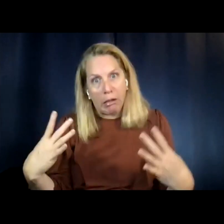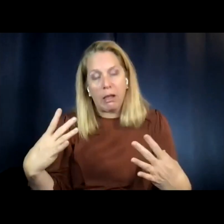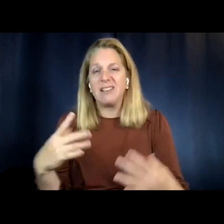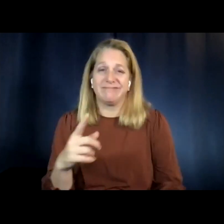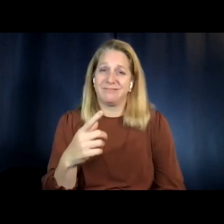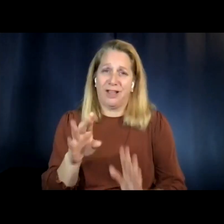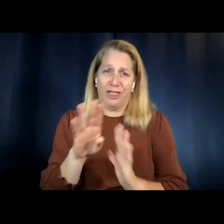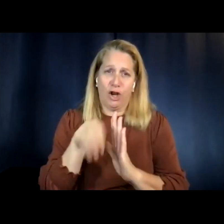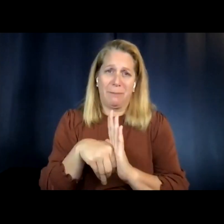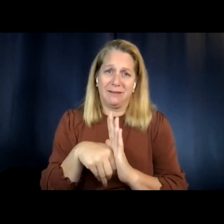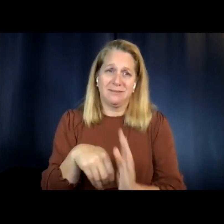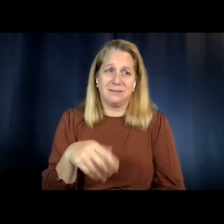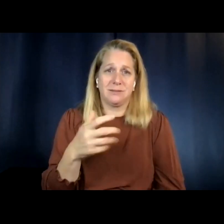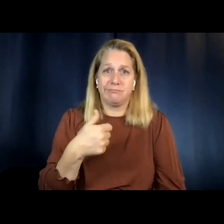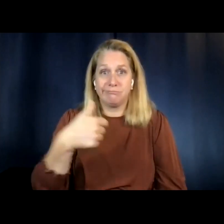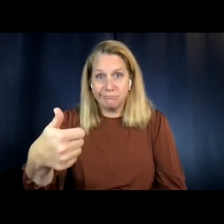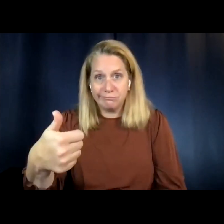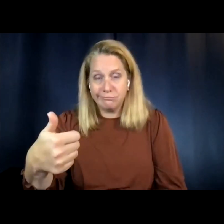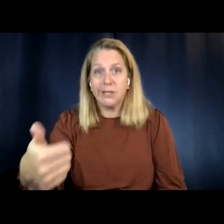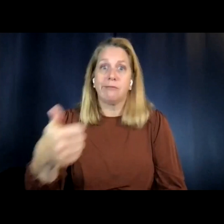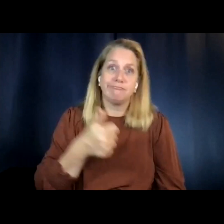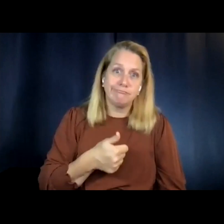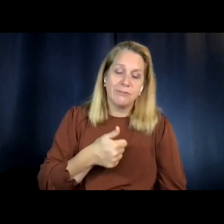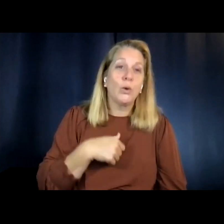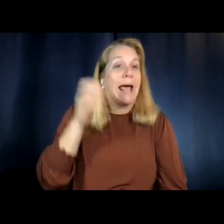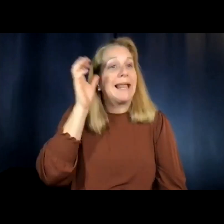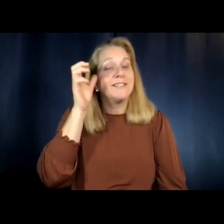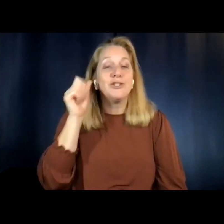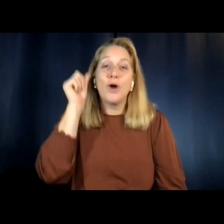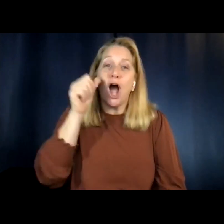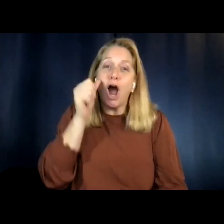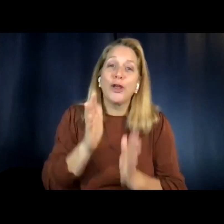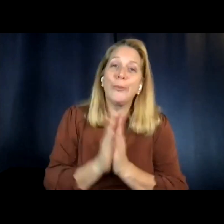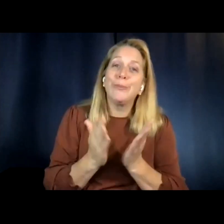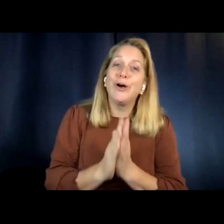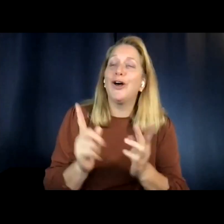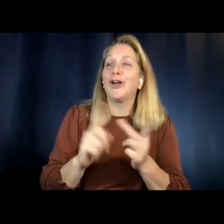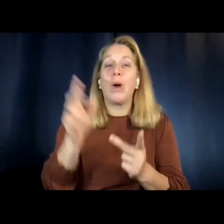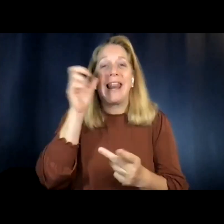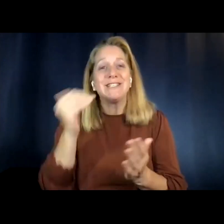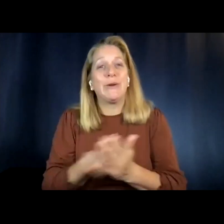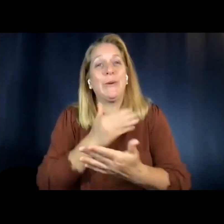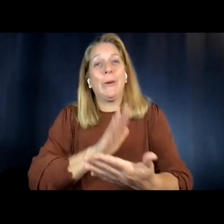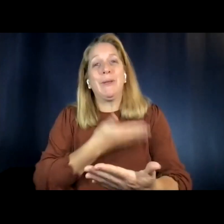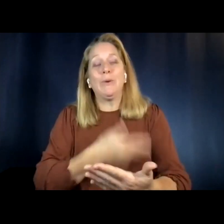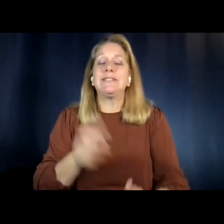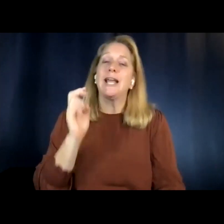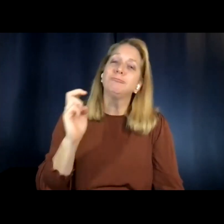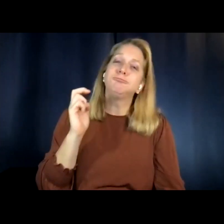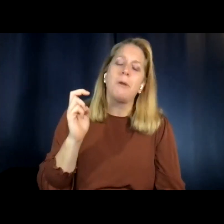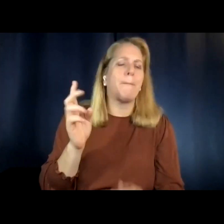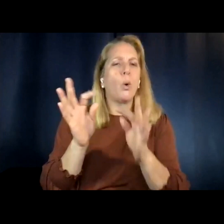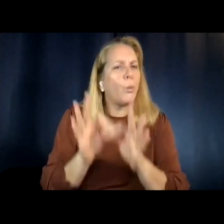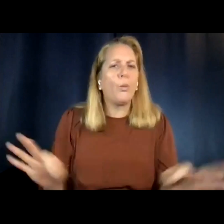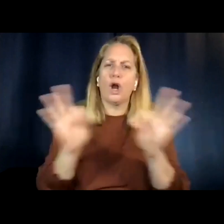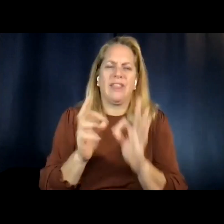minutes each way. You get to listen to an audiobook or some new music on your drive, and it's so worth it to see how happy